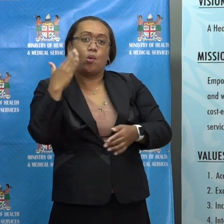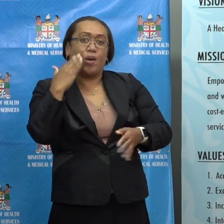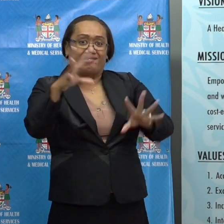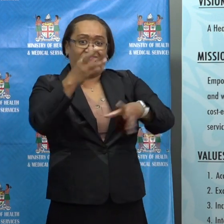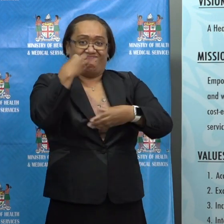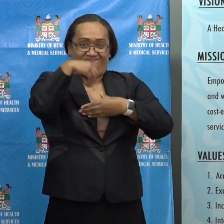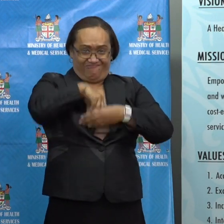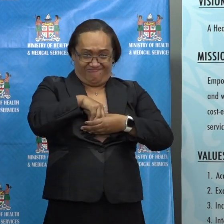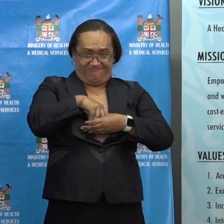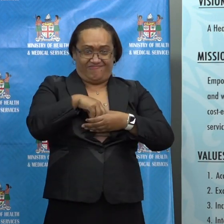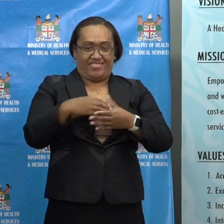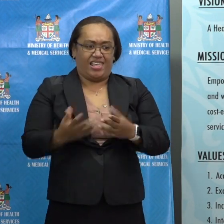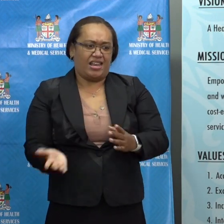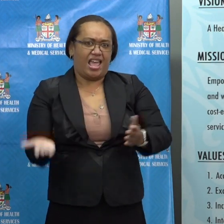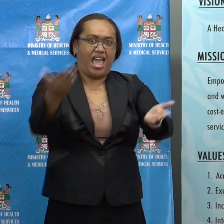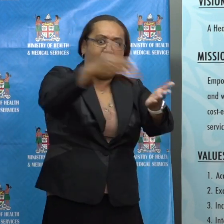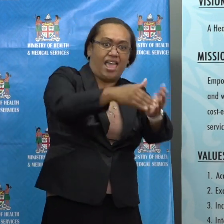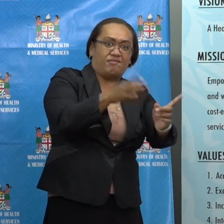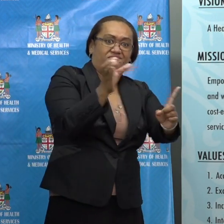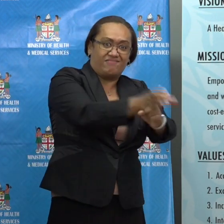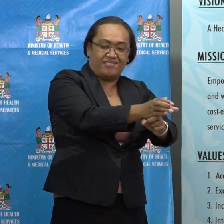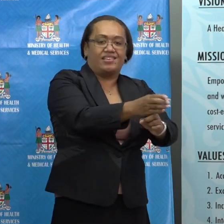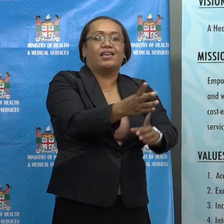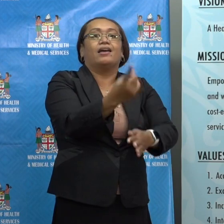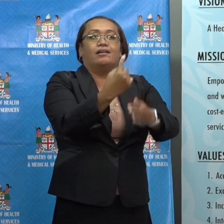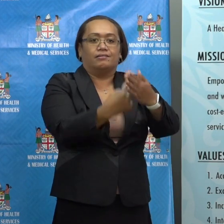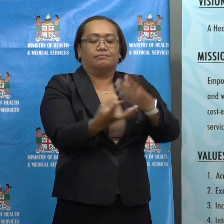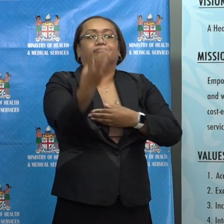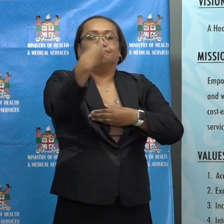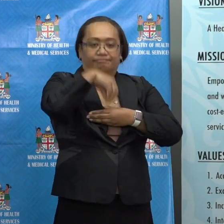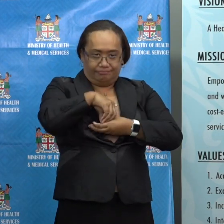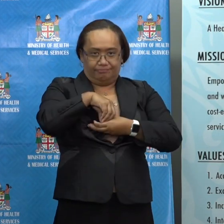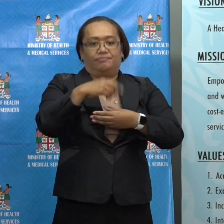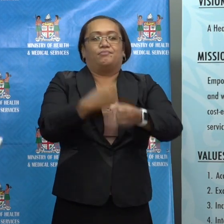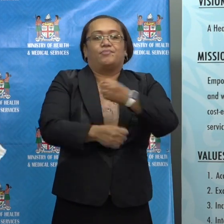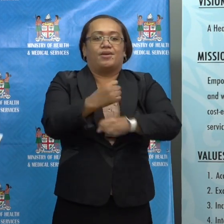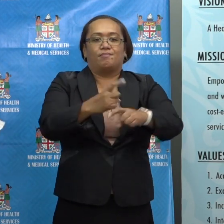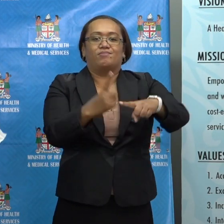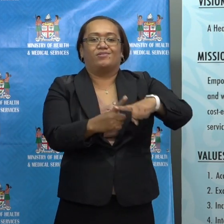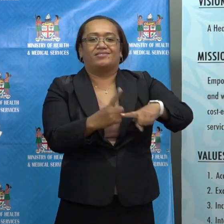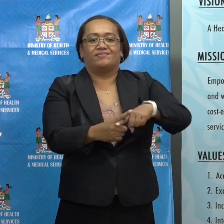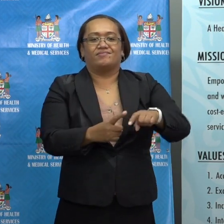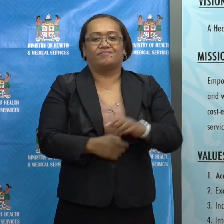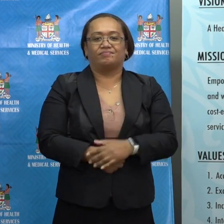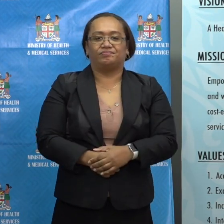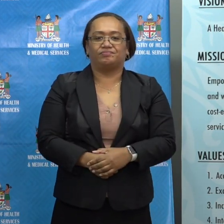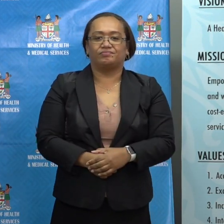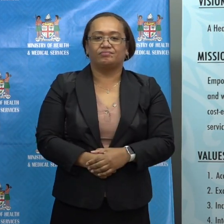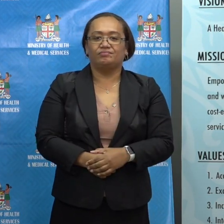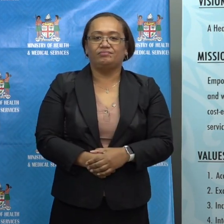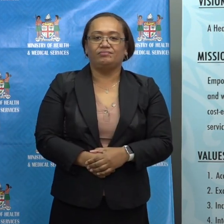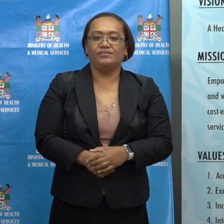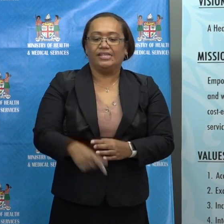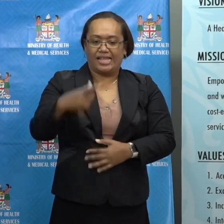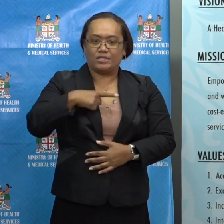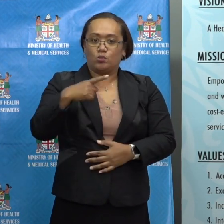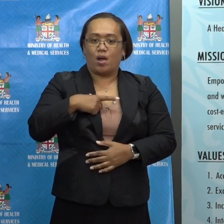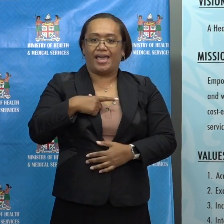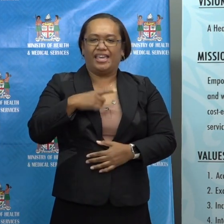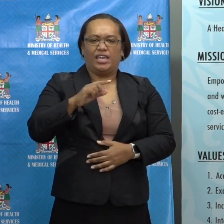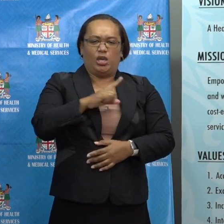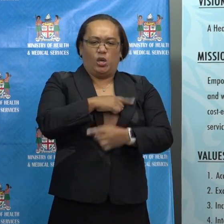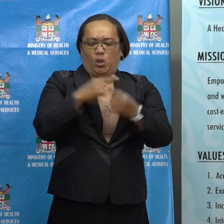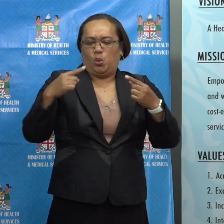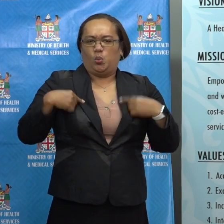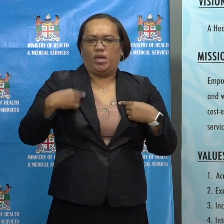quarantine. And it's that 5 or so days that we have to backtrack and ensure that we lock down, we actually scan or screen out